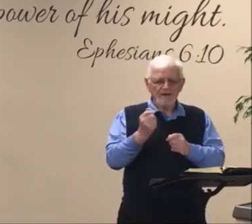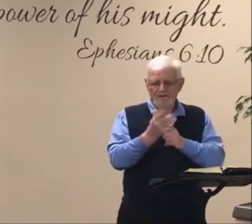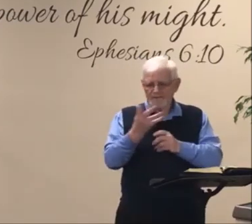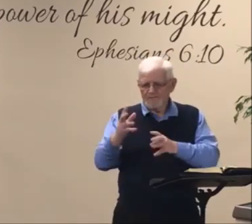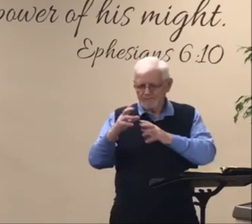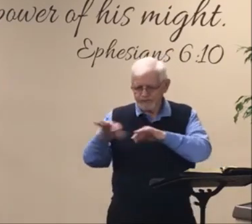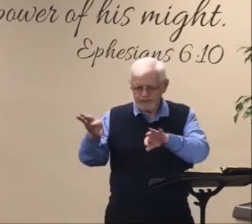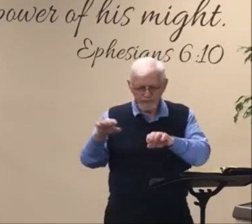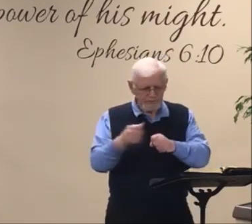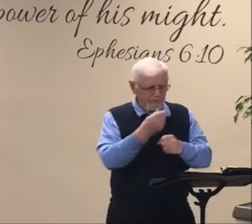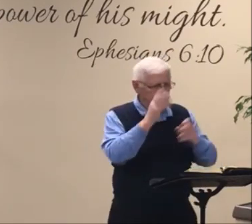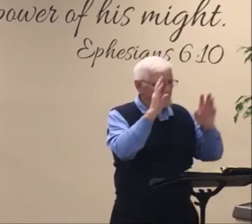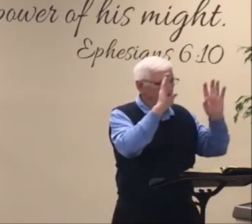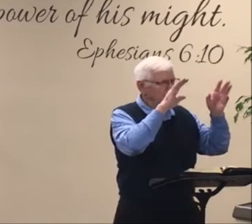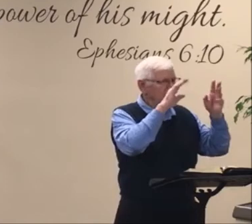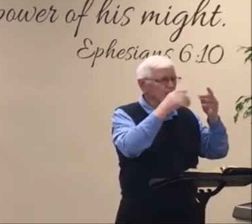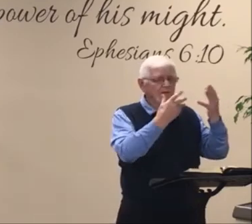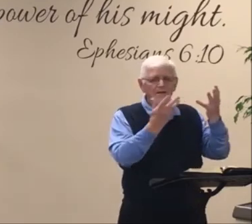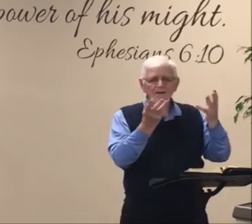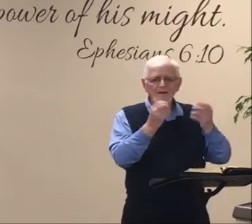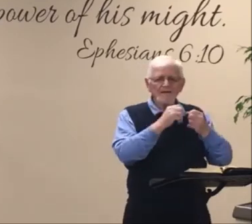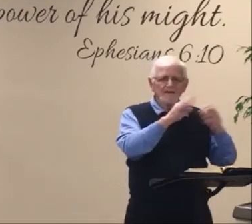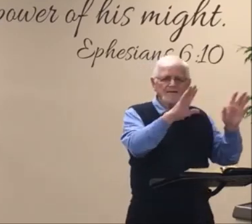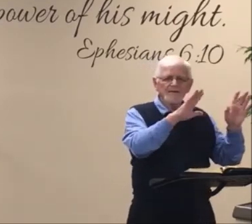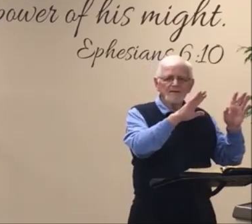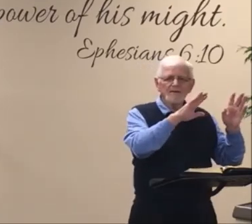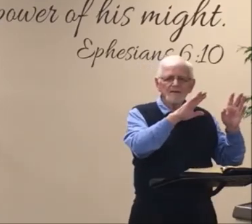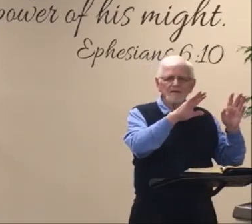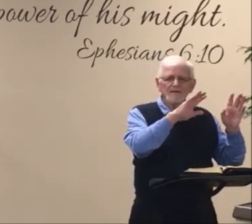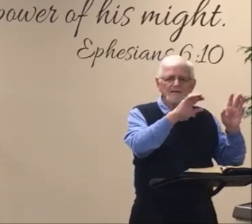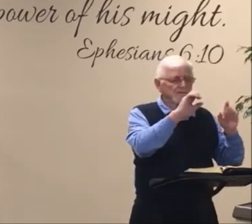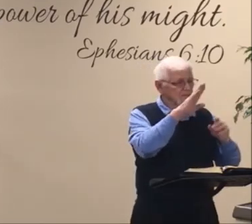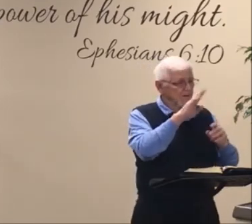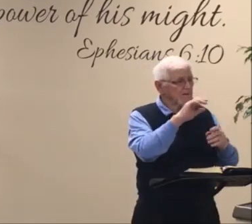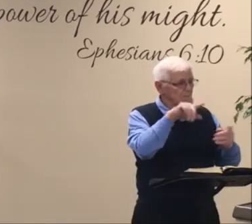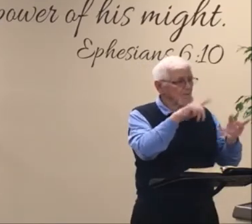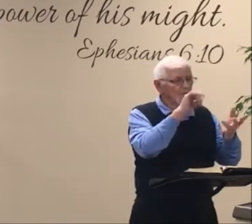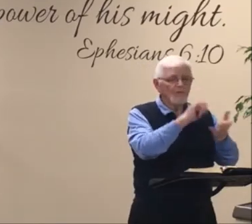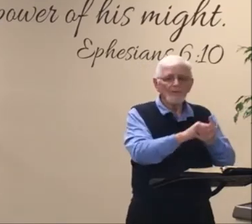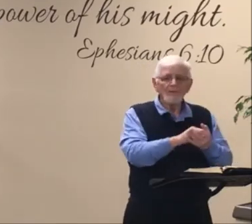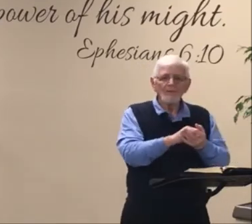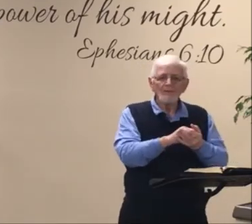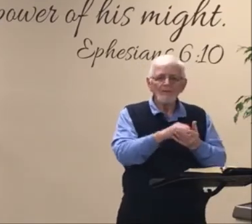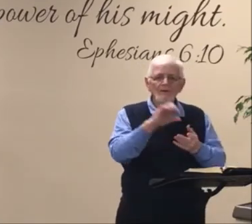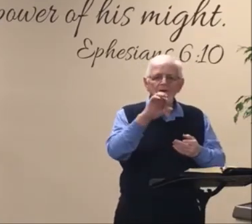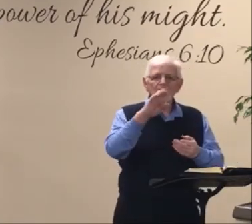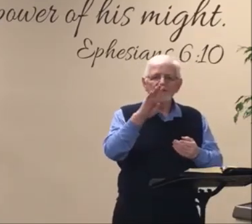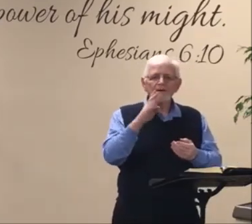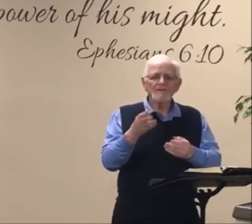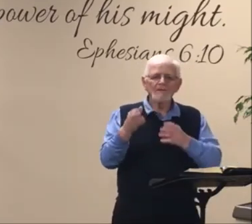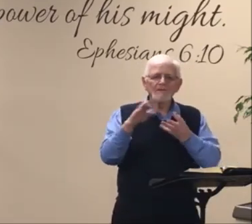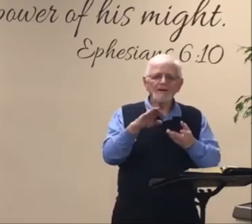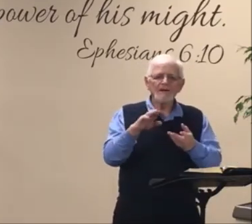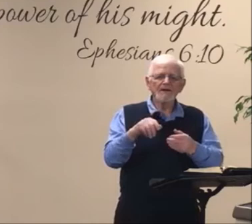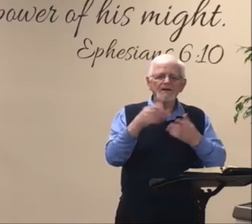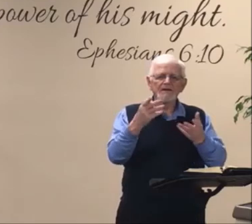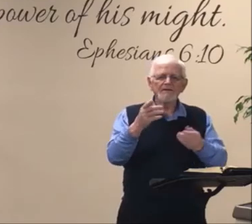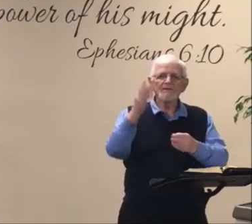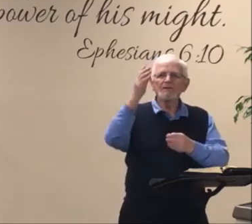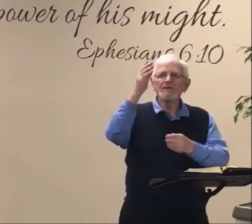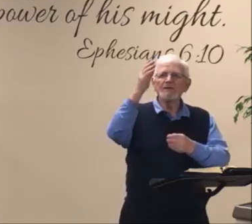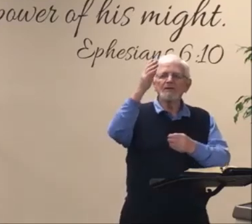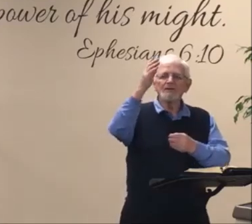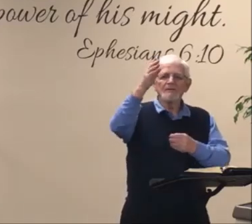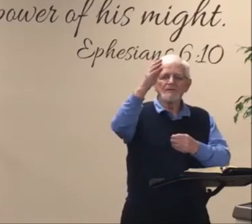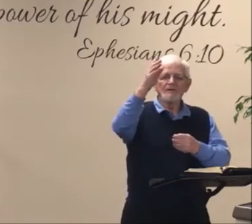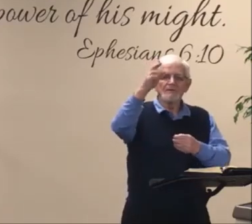and there's no hope and there's nothing left. I know, and that's what Jacob did. And Jacob ends up dying, giving a future prophecy to